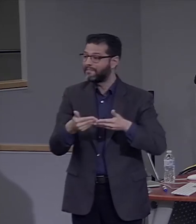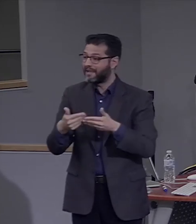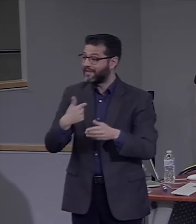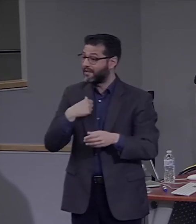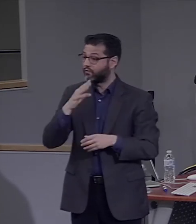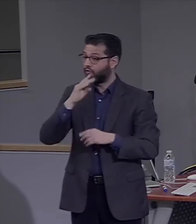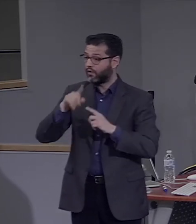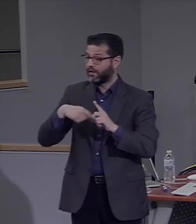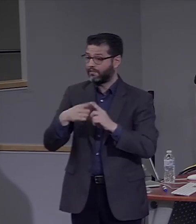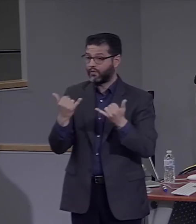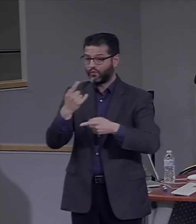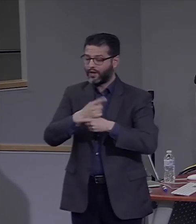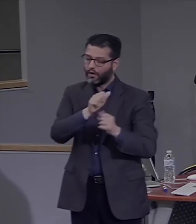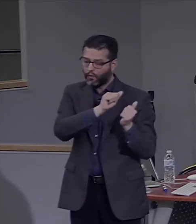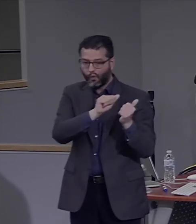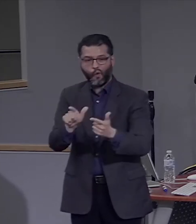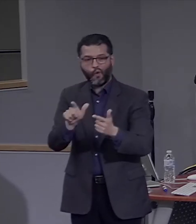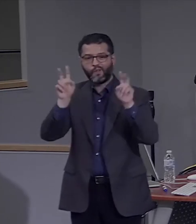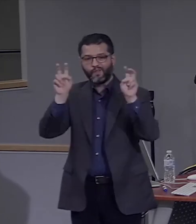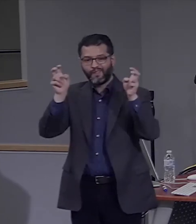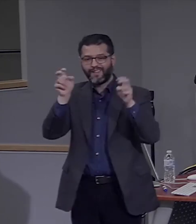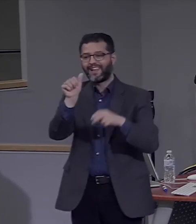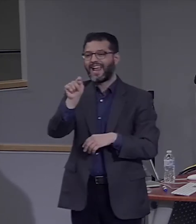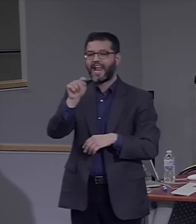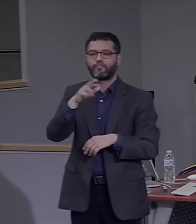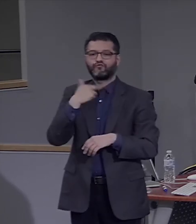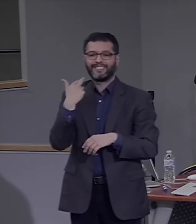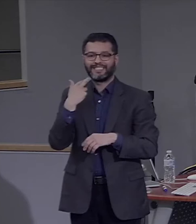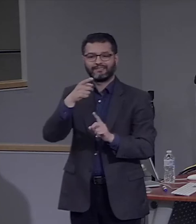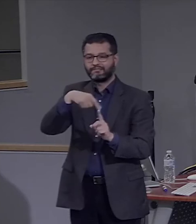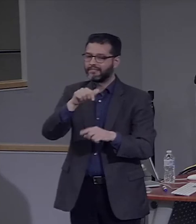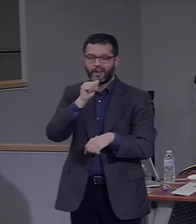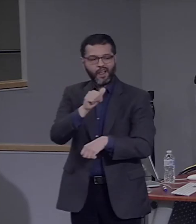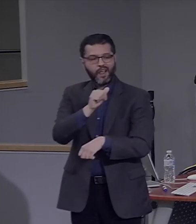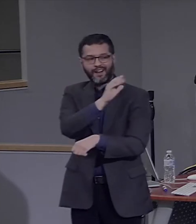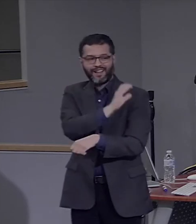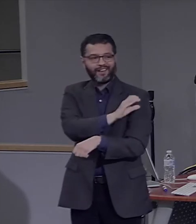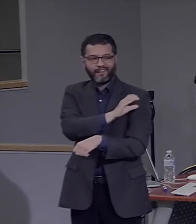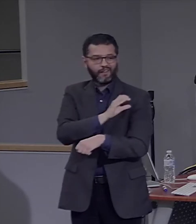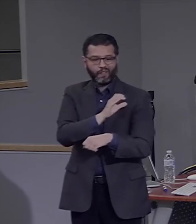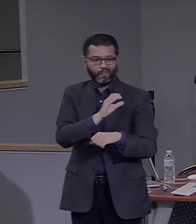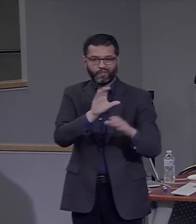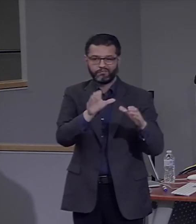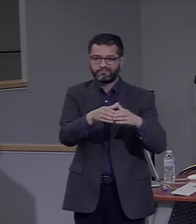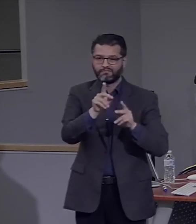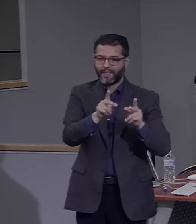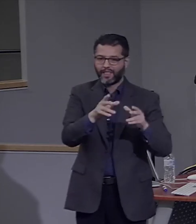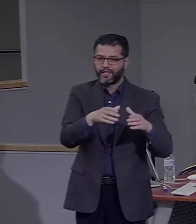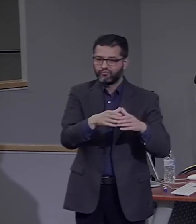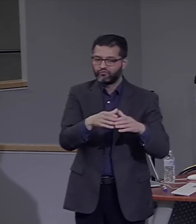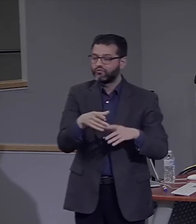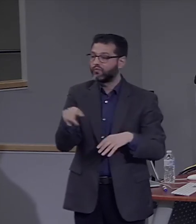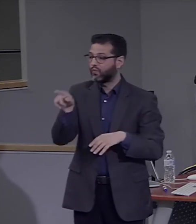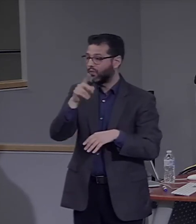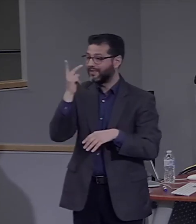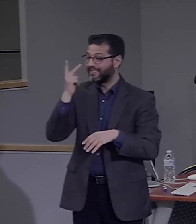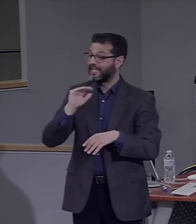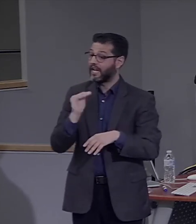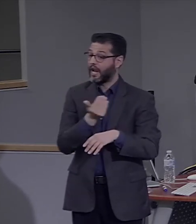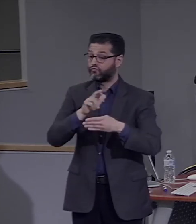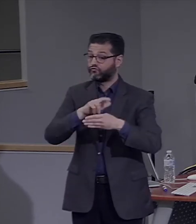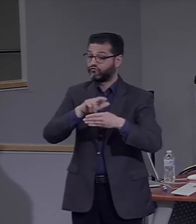so this is not a clinical population and it's important to remember that because when you see some of our results you'll see we have very strong